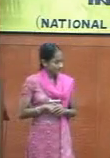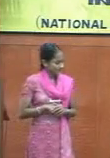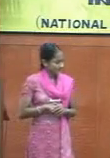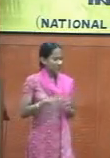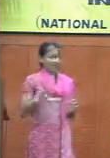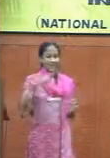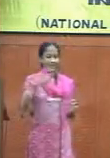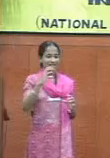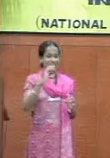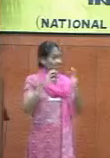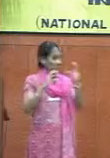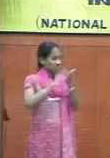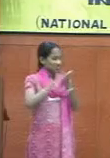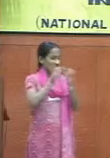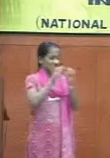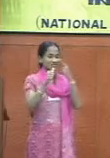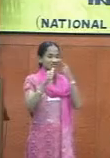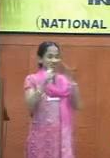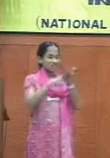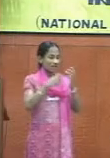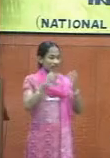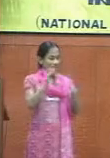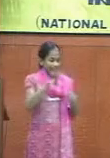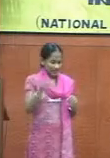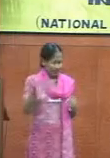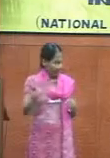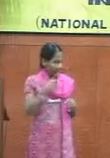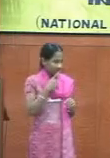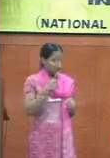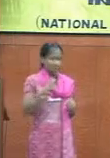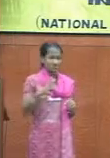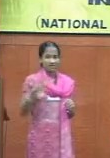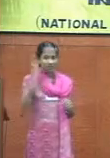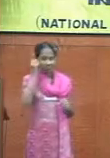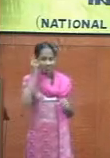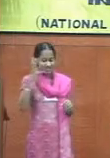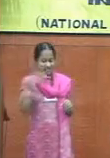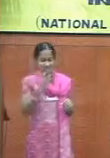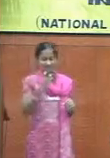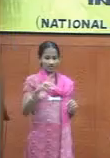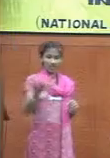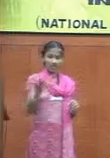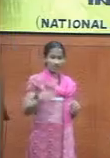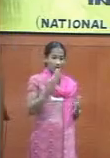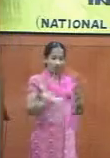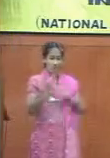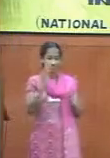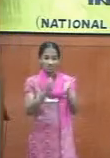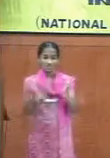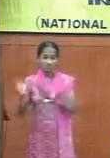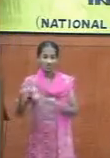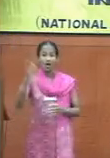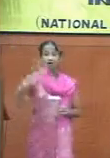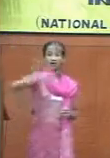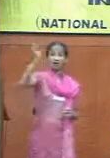member or chairperson who is looking into the disability area, he was so angry in the beginning that how can disability sector do this? How can you